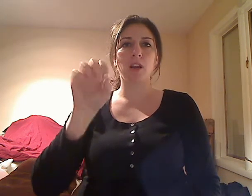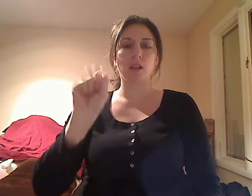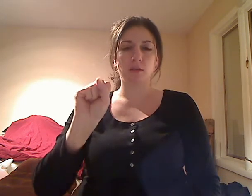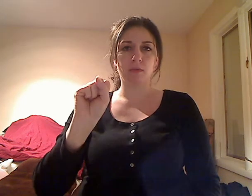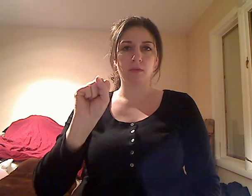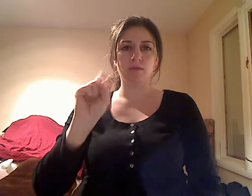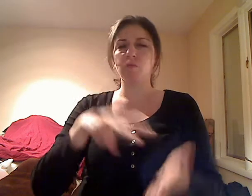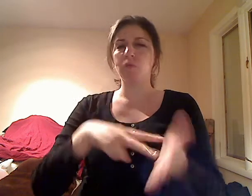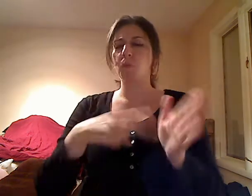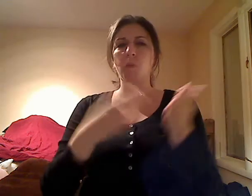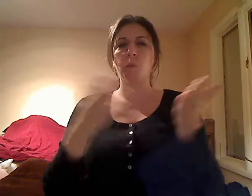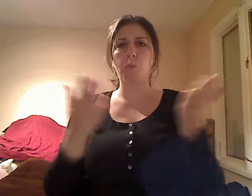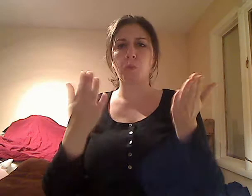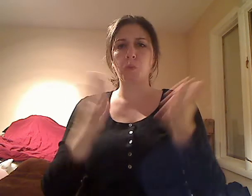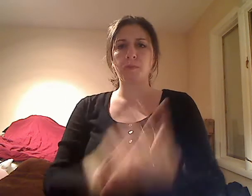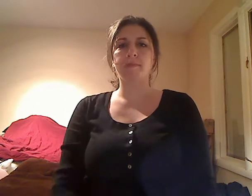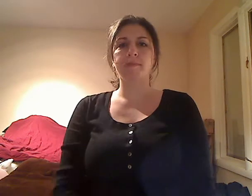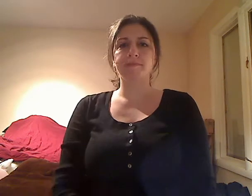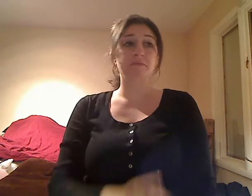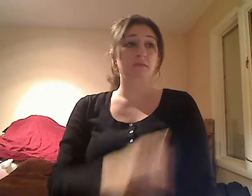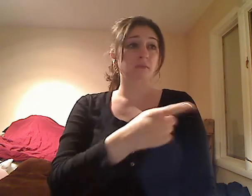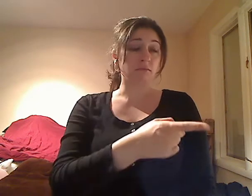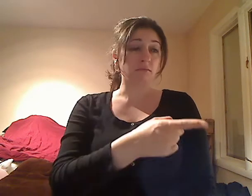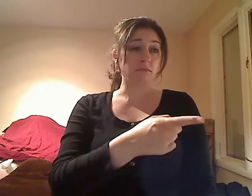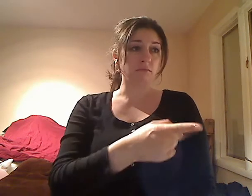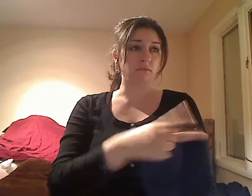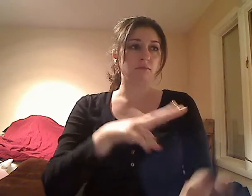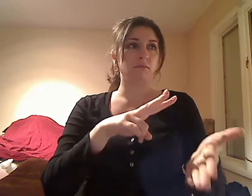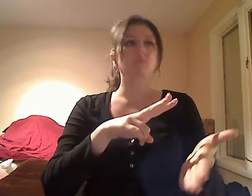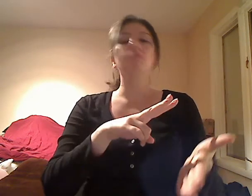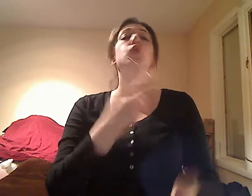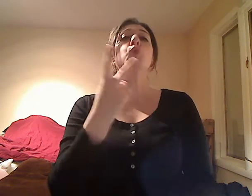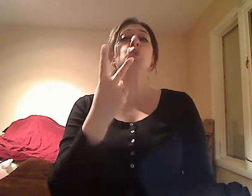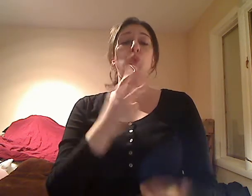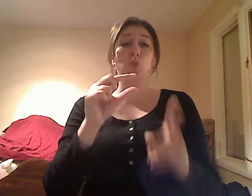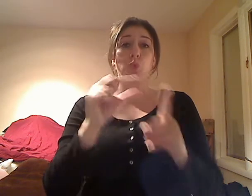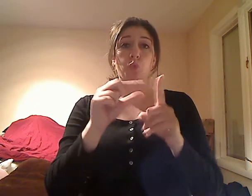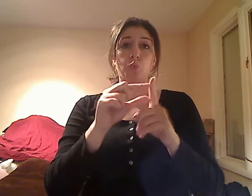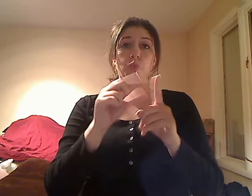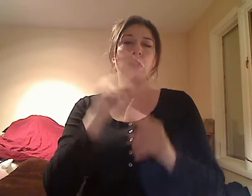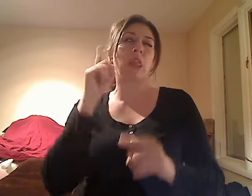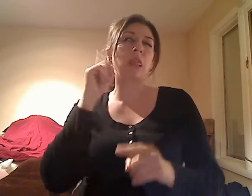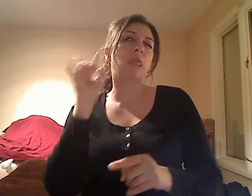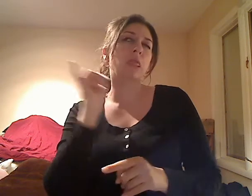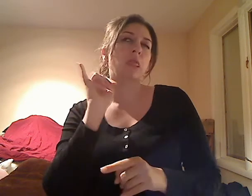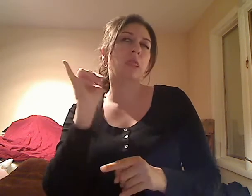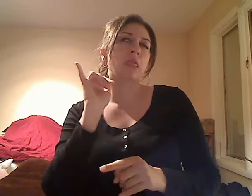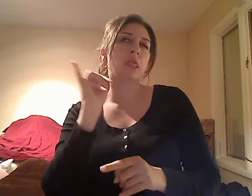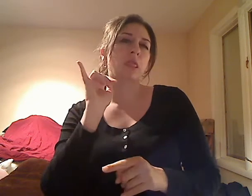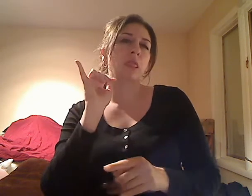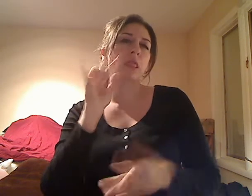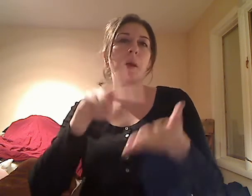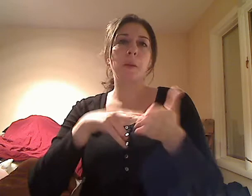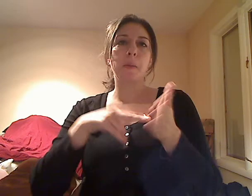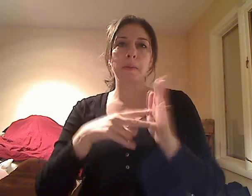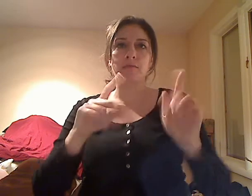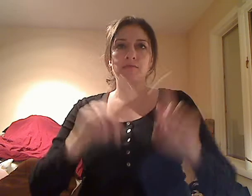different meaning and a different spelling. Right. They're words that sound alike, have a different meaning, and they're spelled differently. Give me an